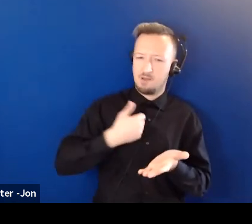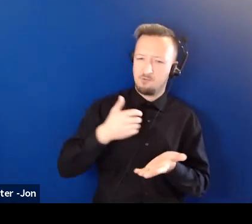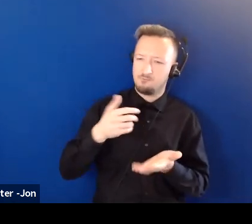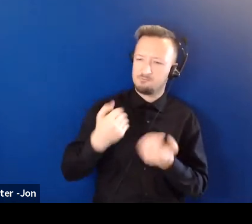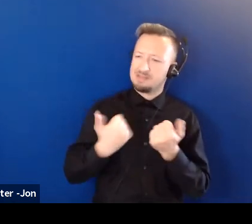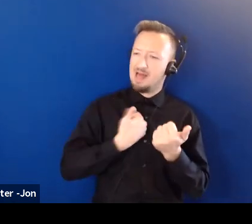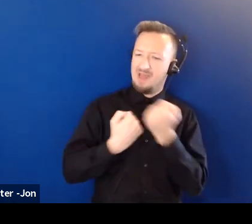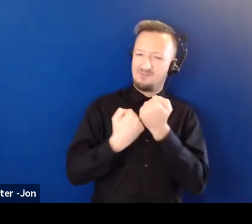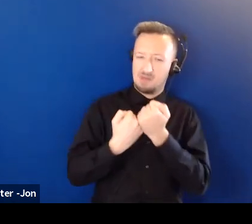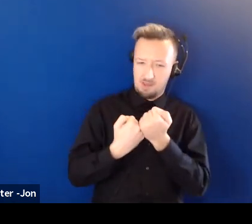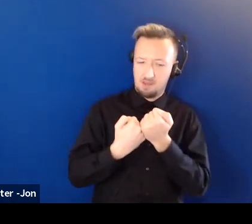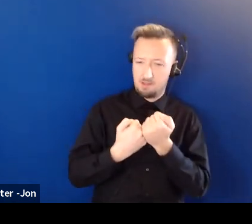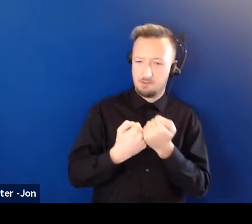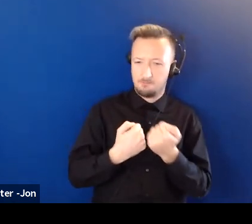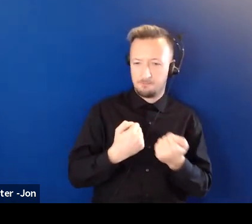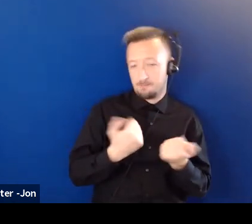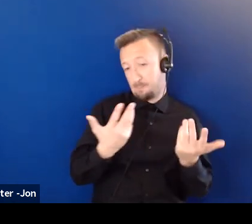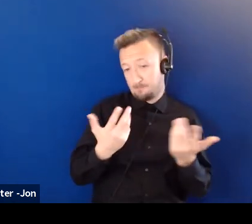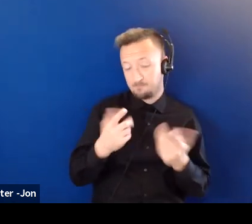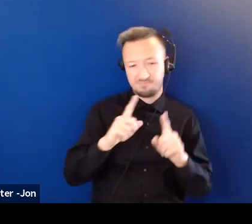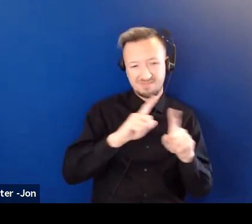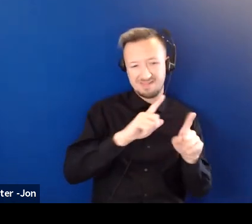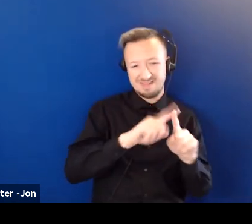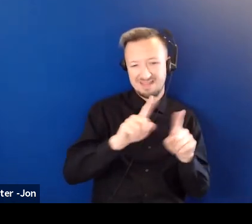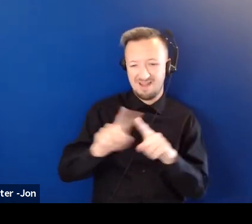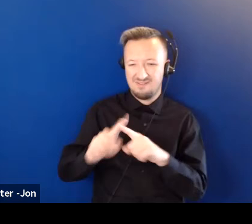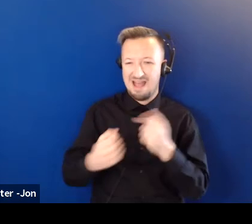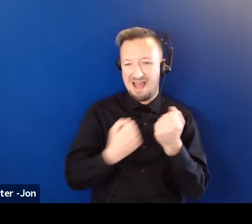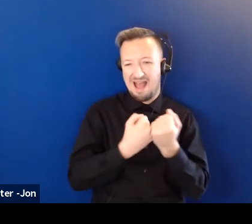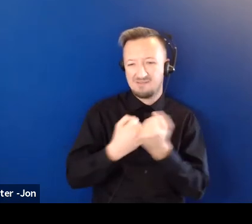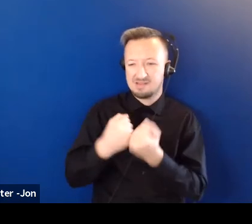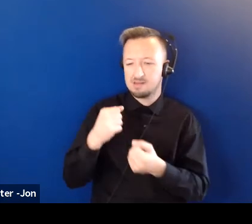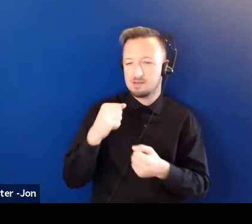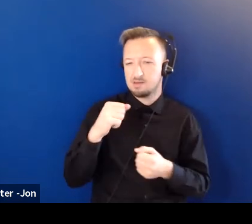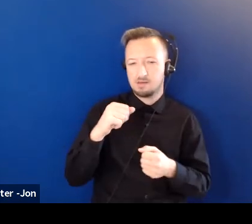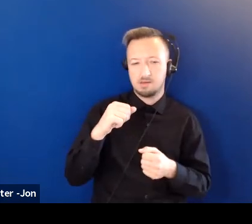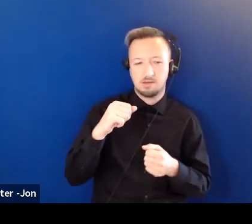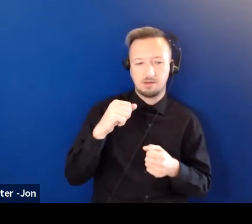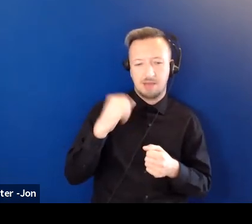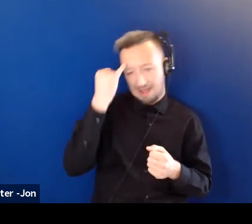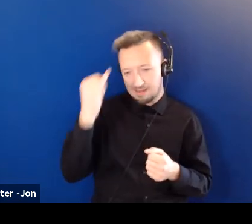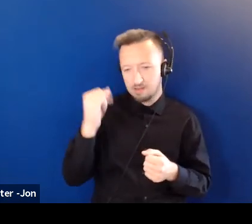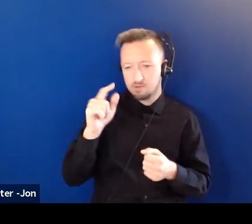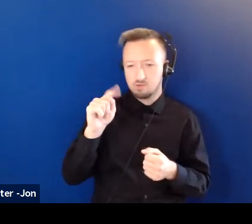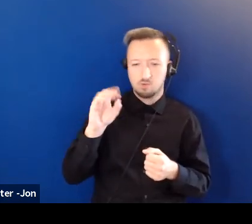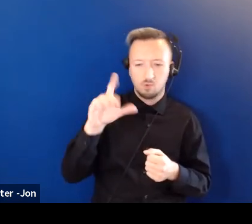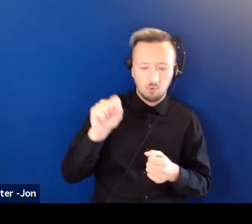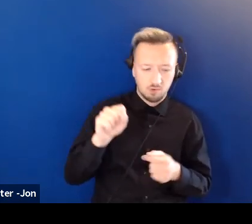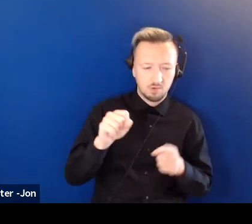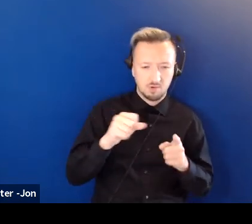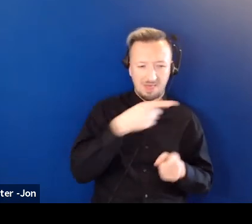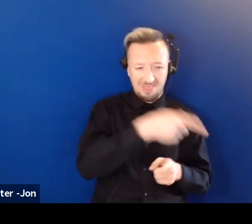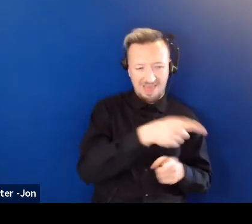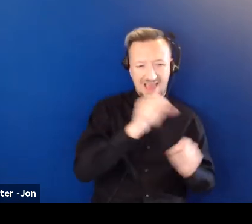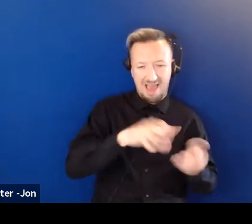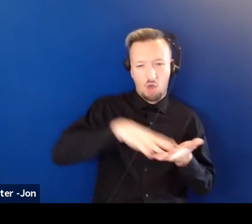So youth get to try out different advocacy tools and approaches to find how they best advocate for themselves, and they get